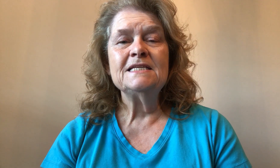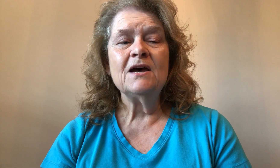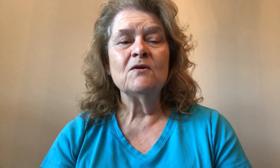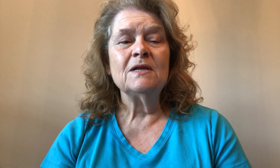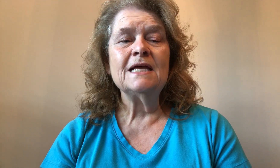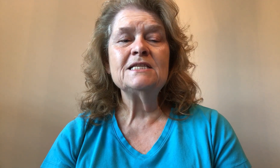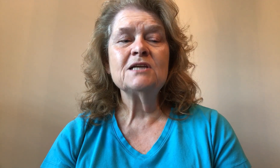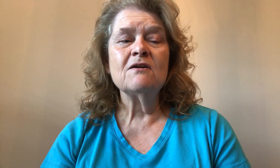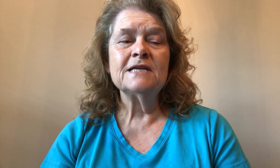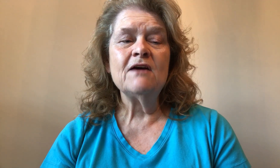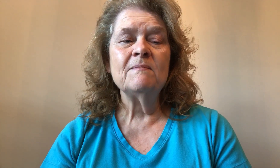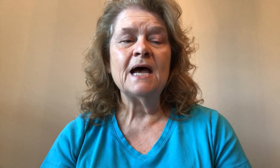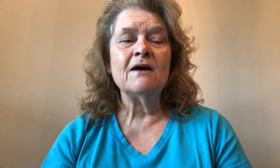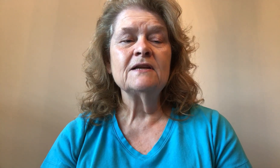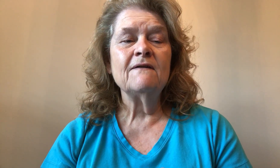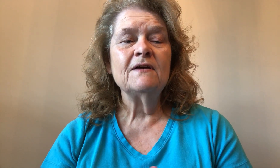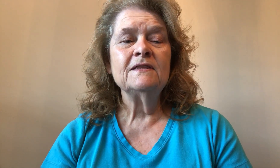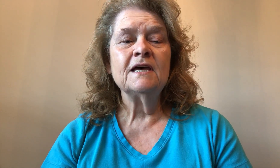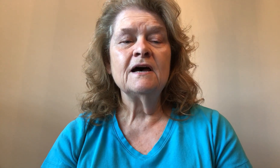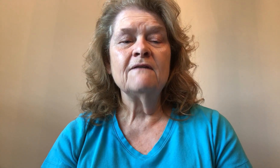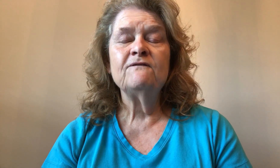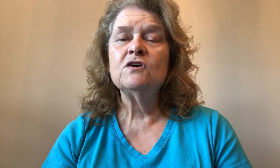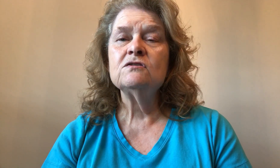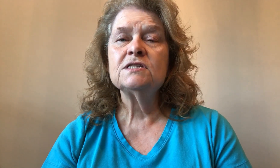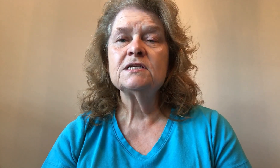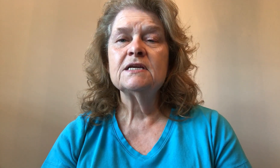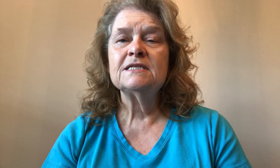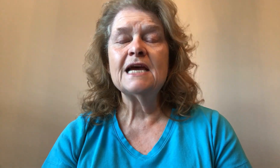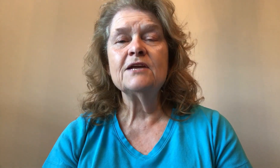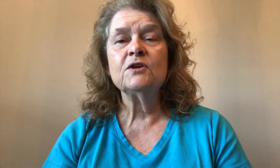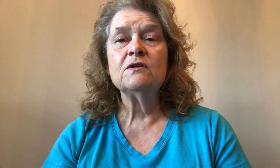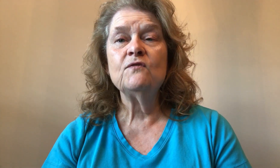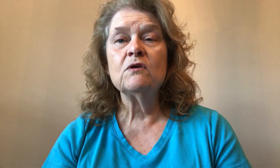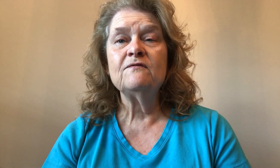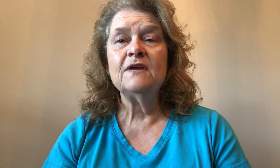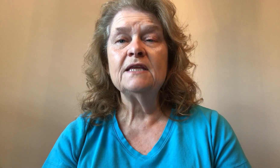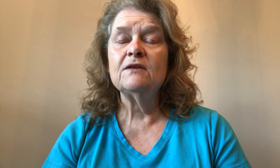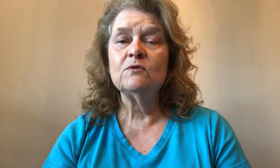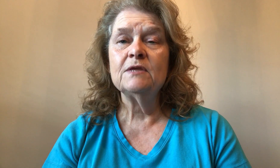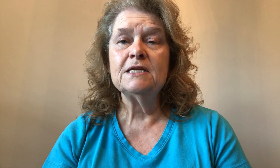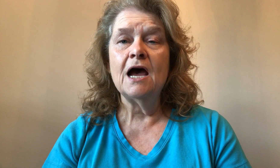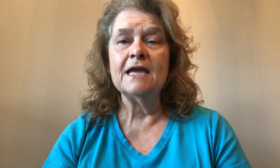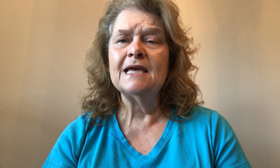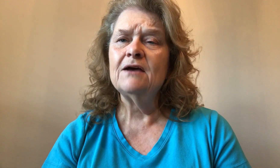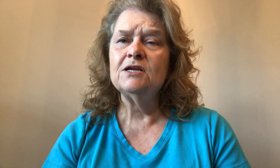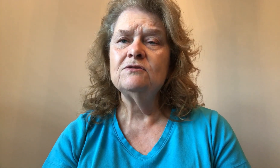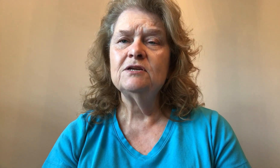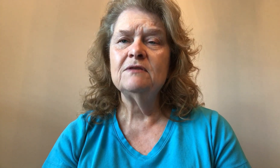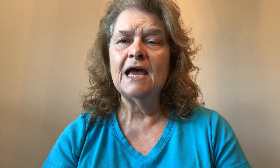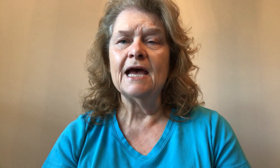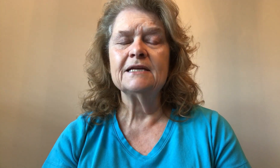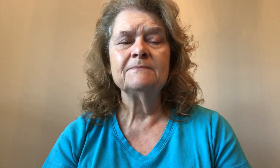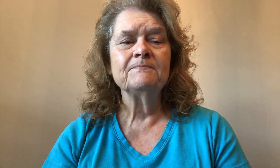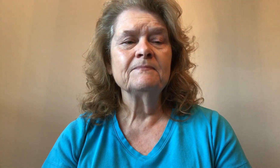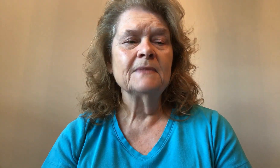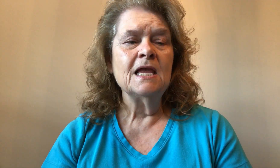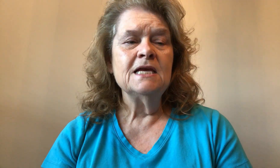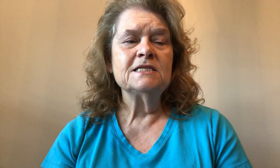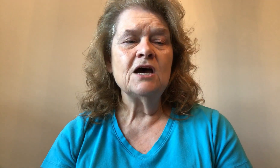So let's talk now about the first, second, third, fourth, fifth through the ninth. How do you do that? So to